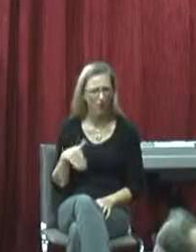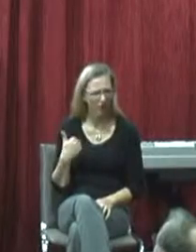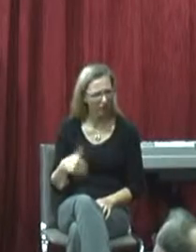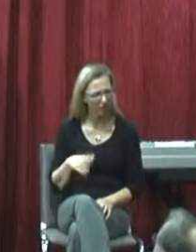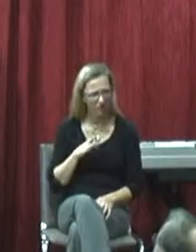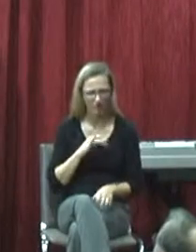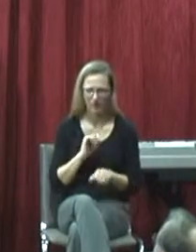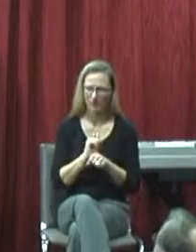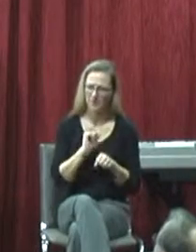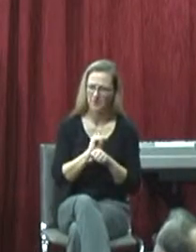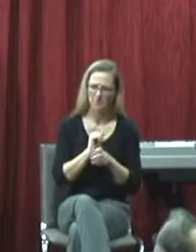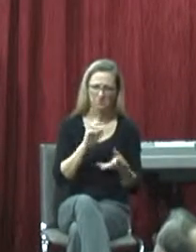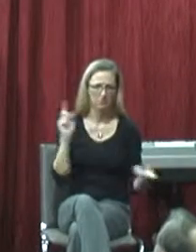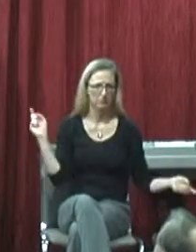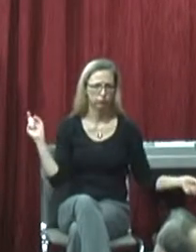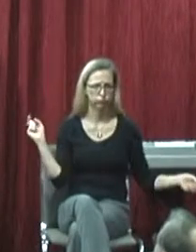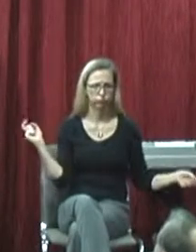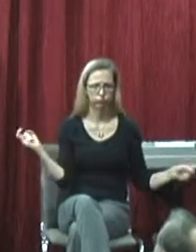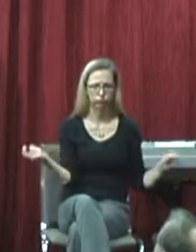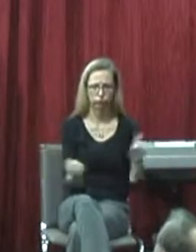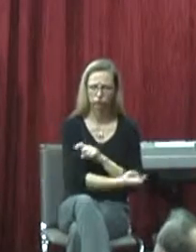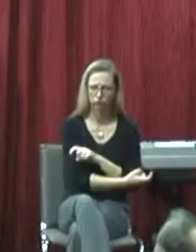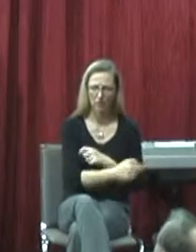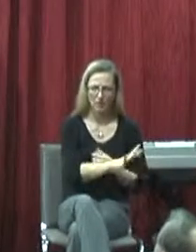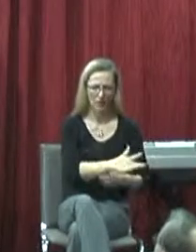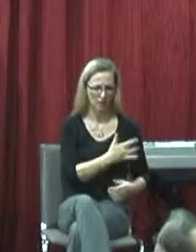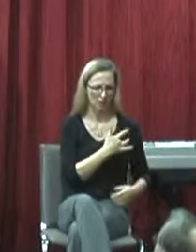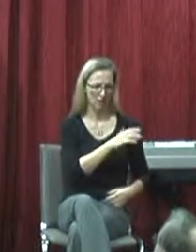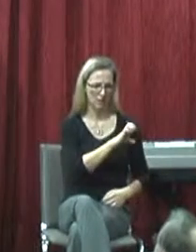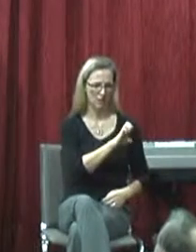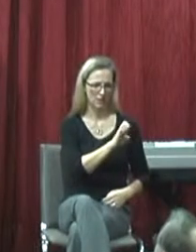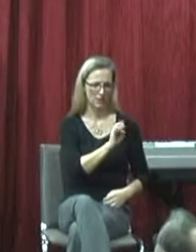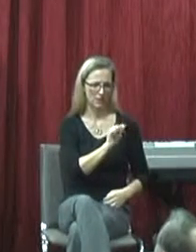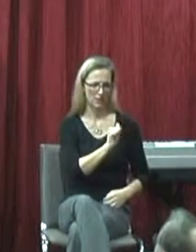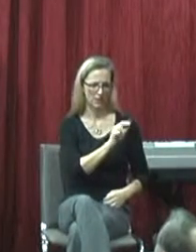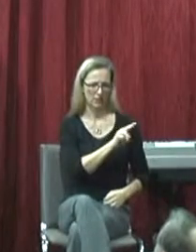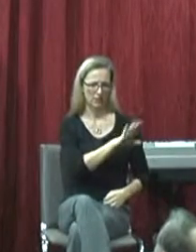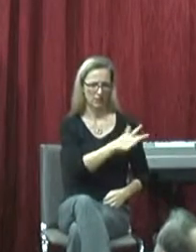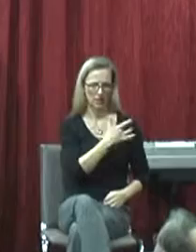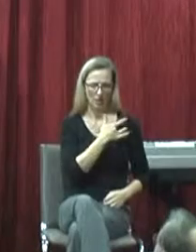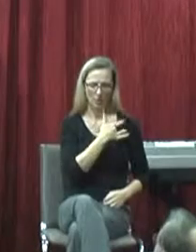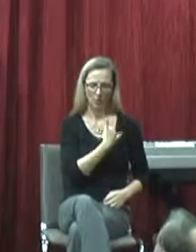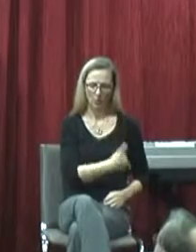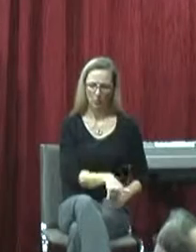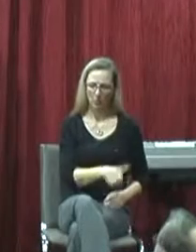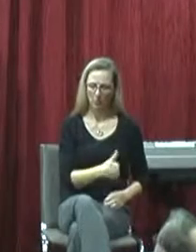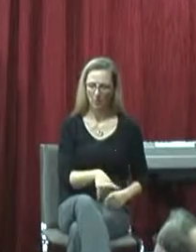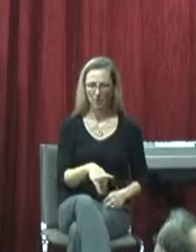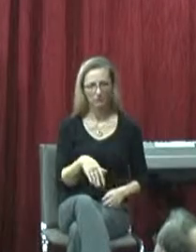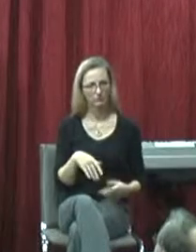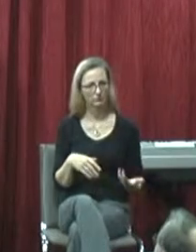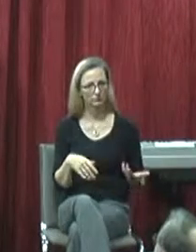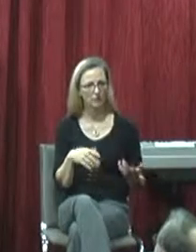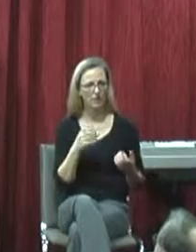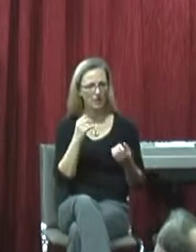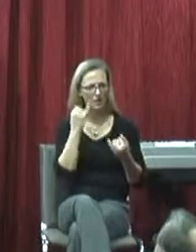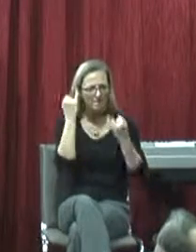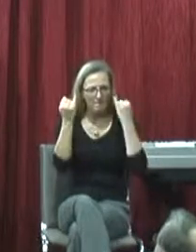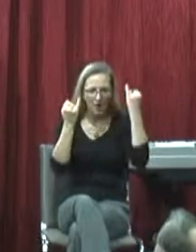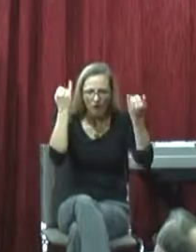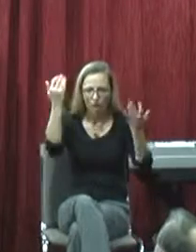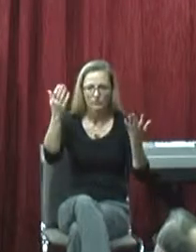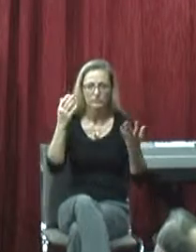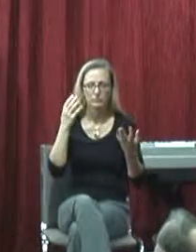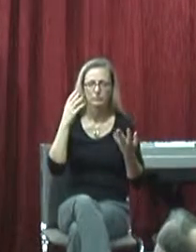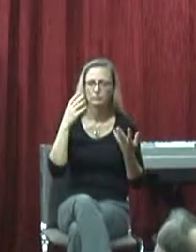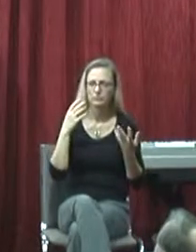miraculous change in Esau's heart. Clearly a miracle from the Lord. And just try to imagine how thankful Jacob